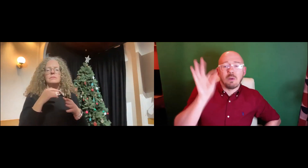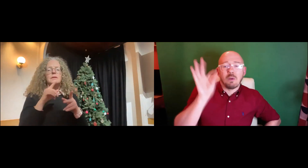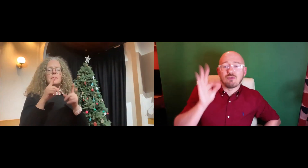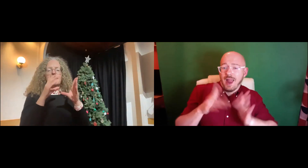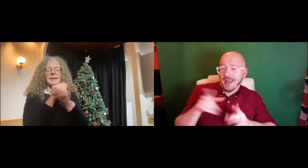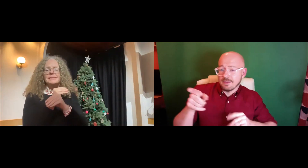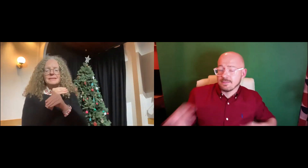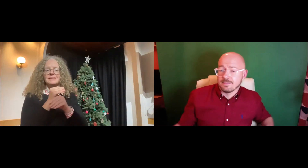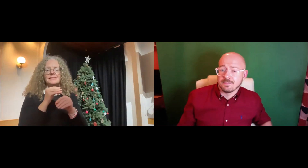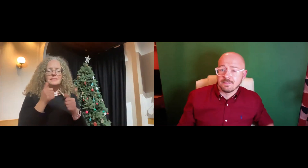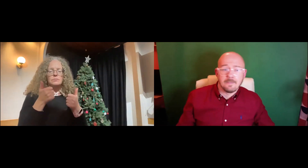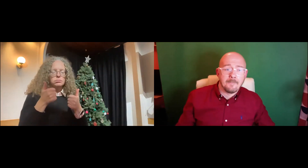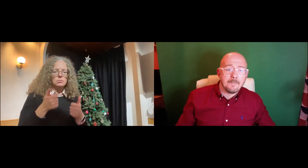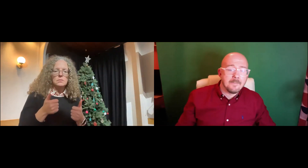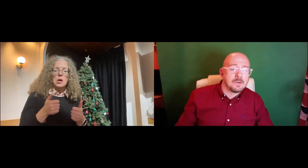ABSLTA.